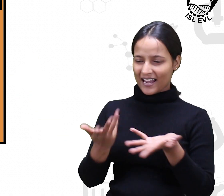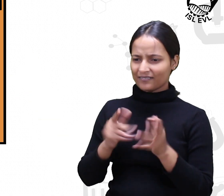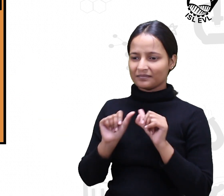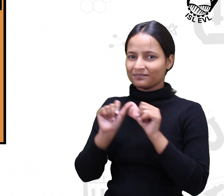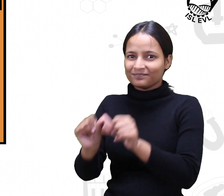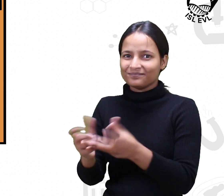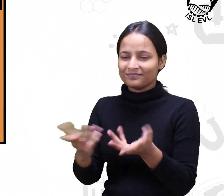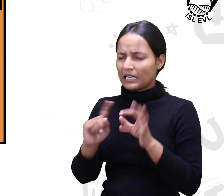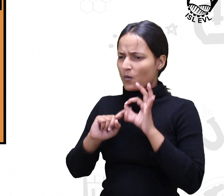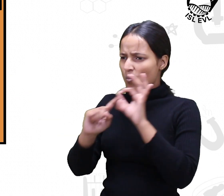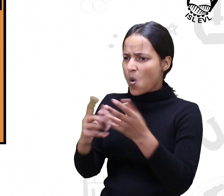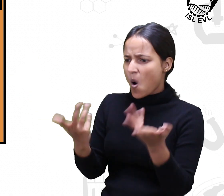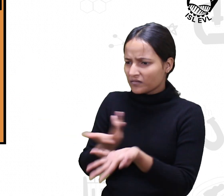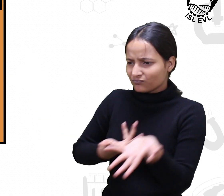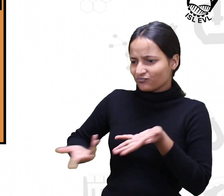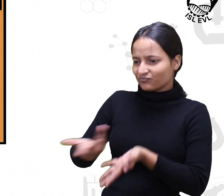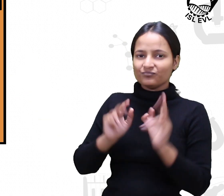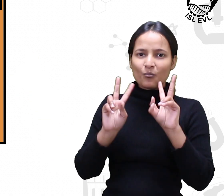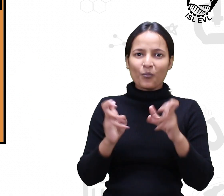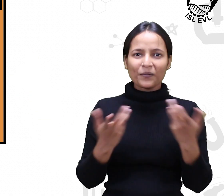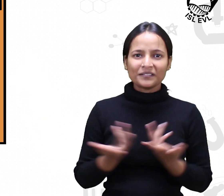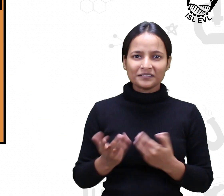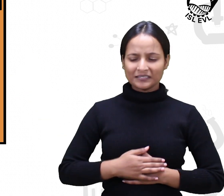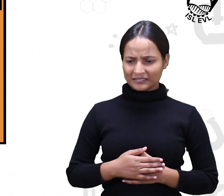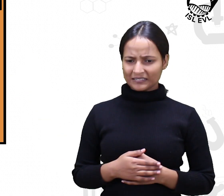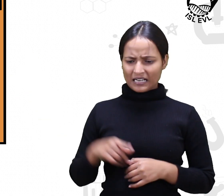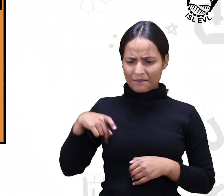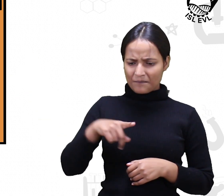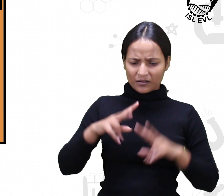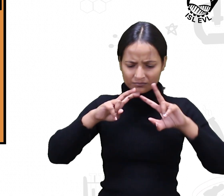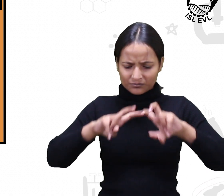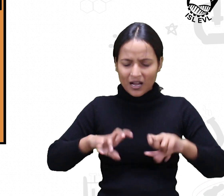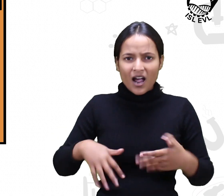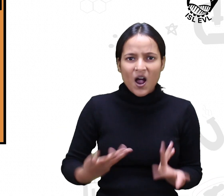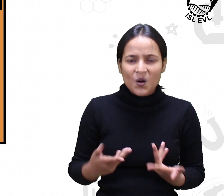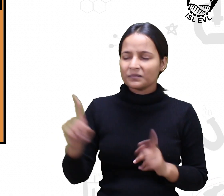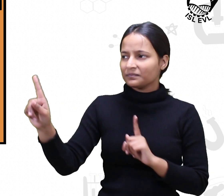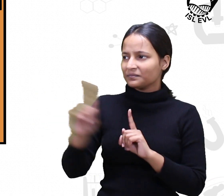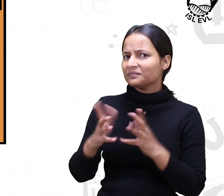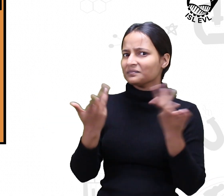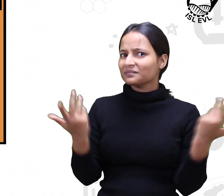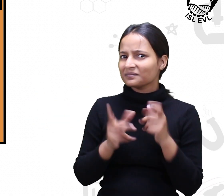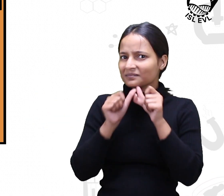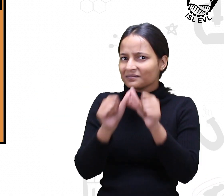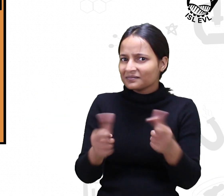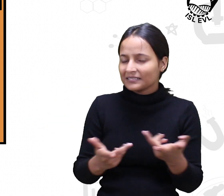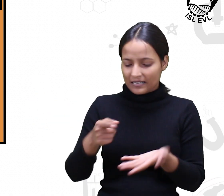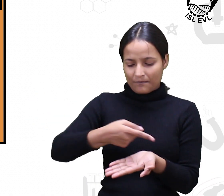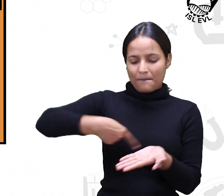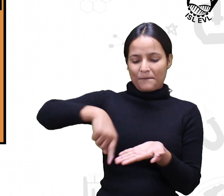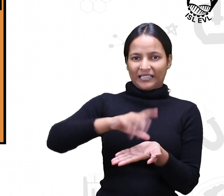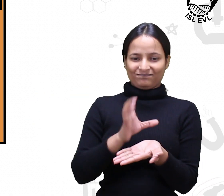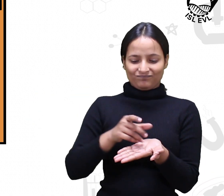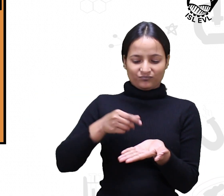also asked Dr. Kaushik about how scientists study these microbes. And she said that researchers just